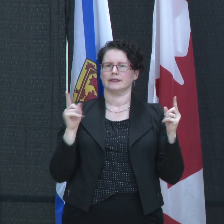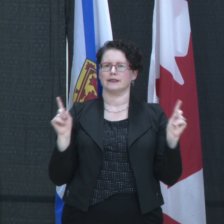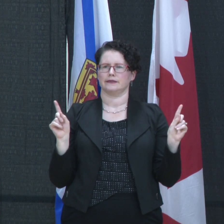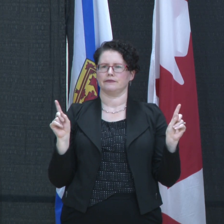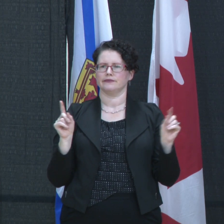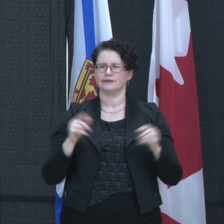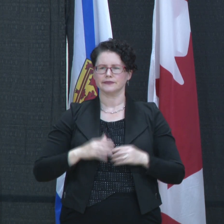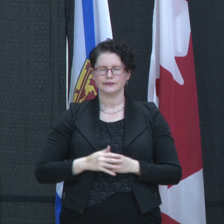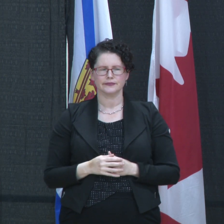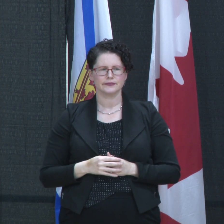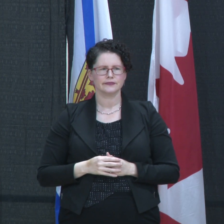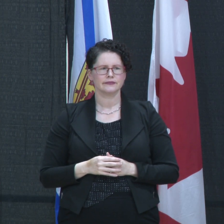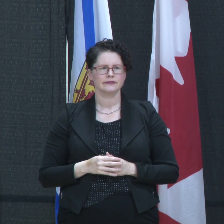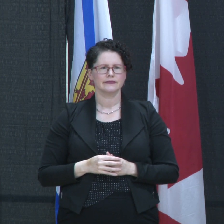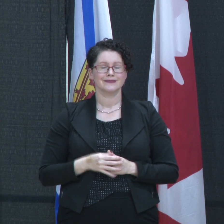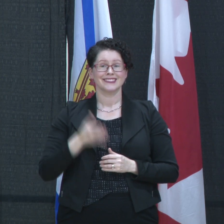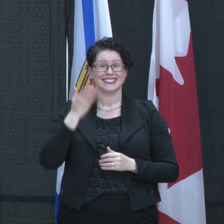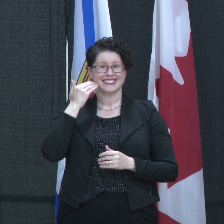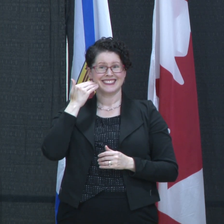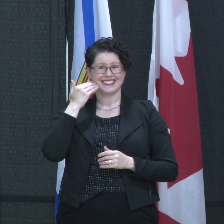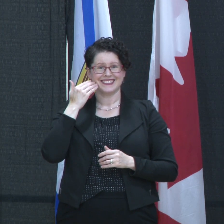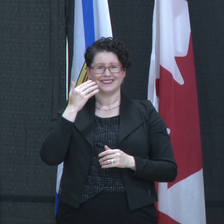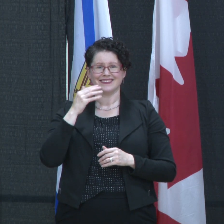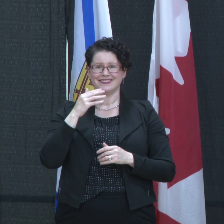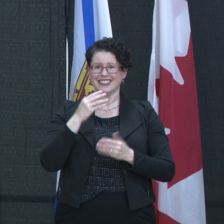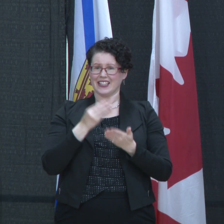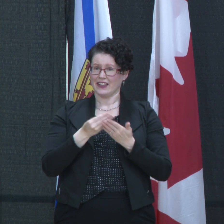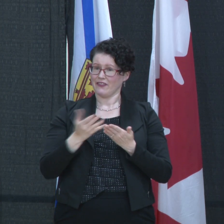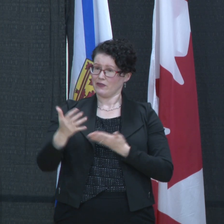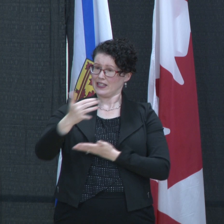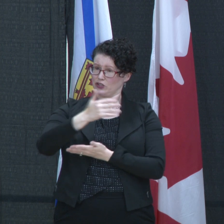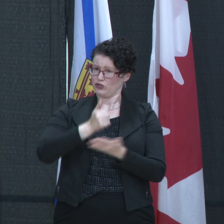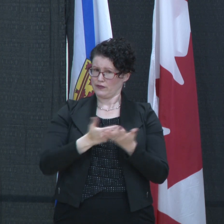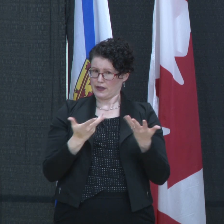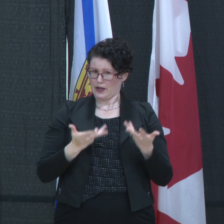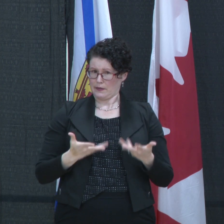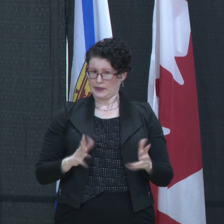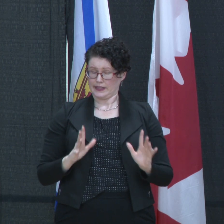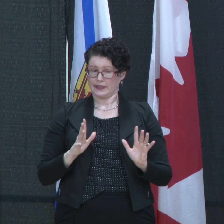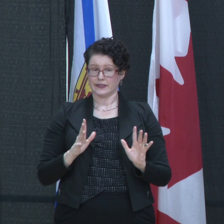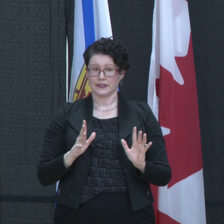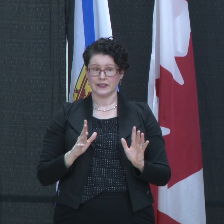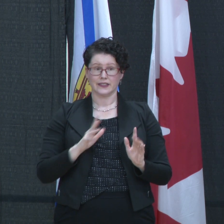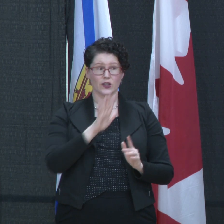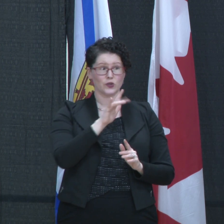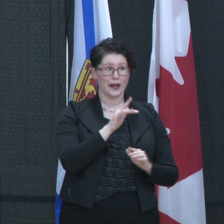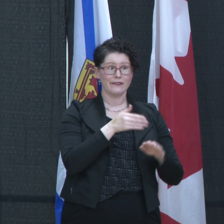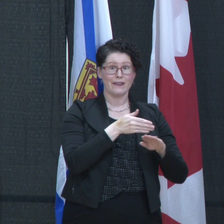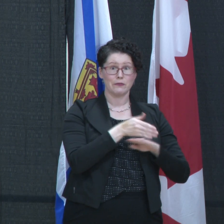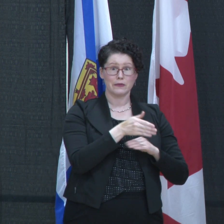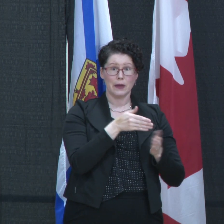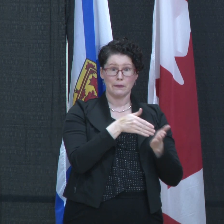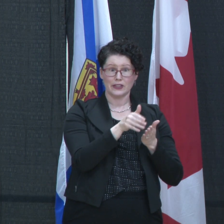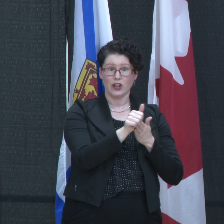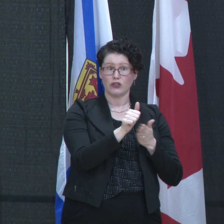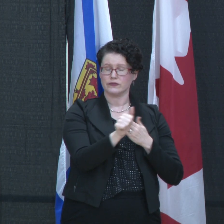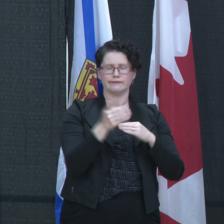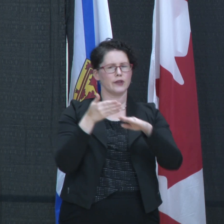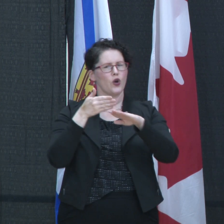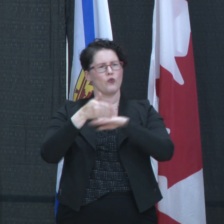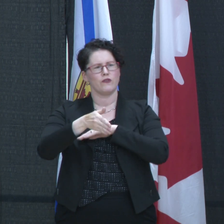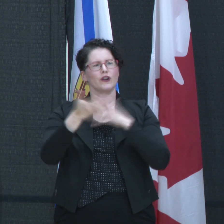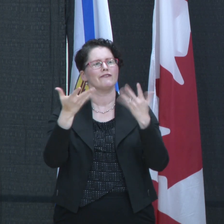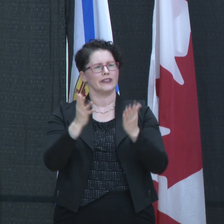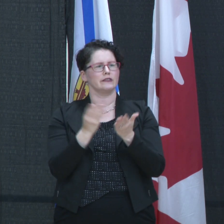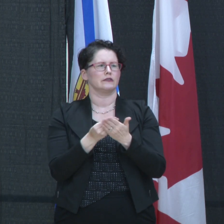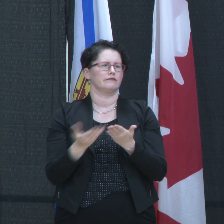celebrated the completion of Make Way, and we celebrated raising, in fact, over $33 million to help our